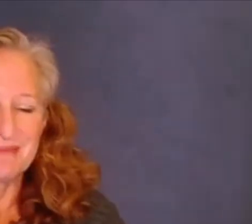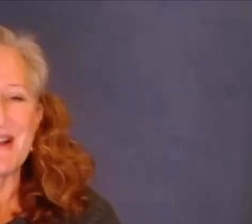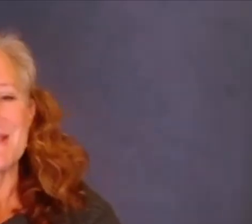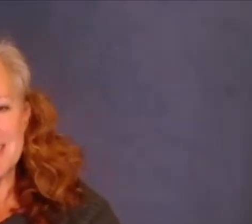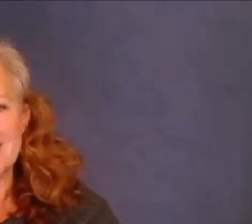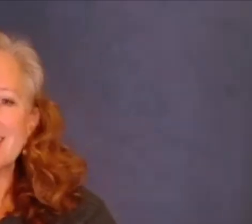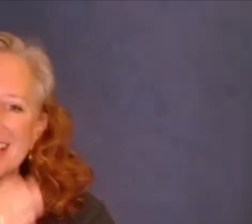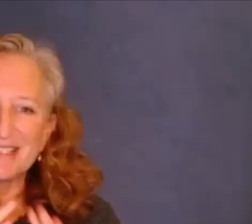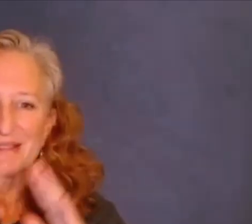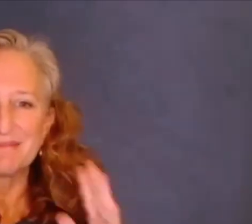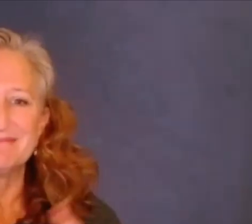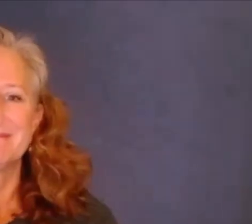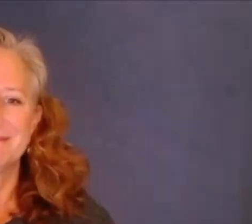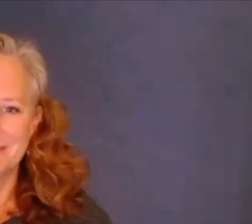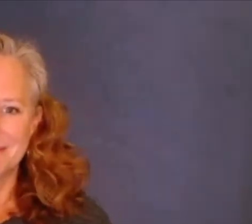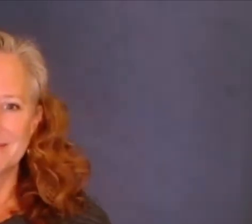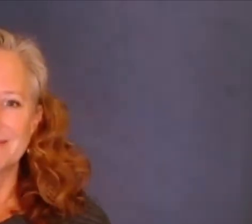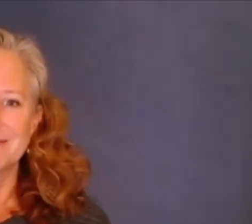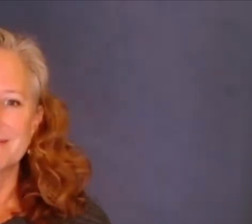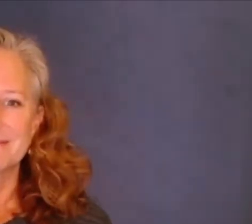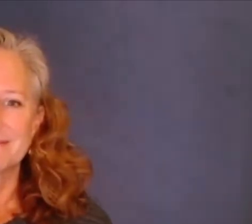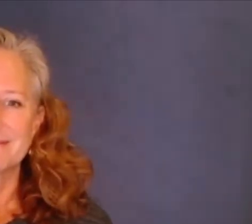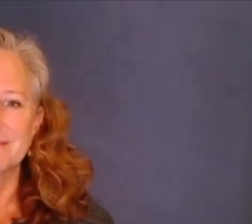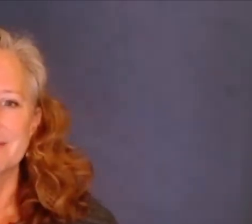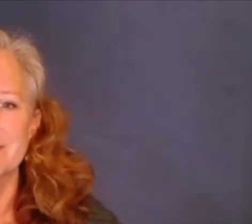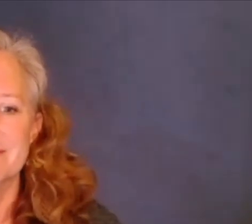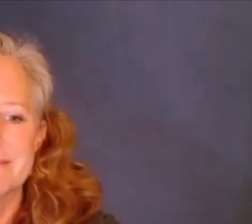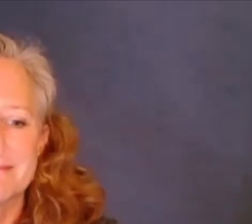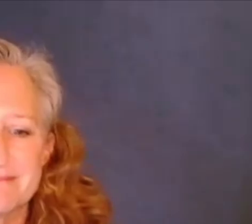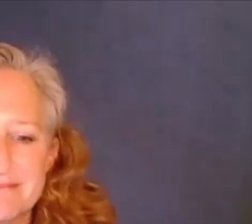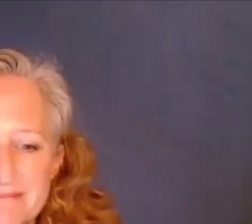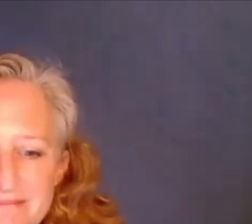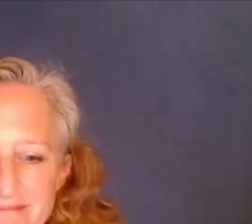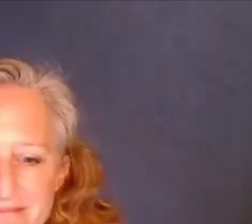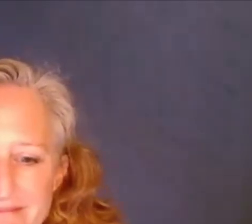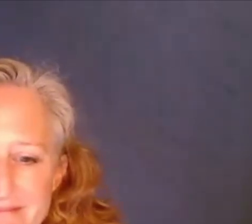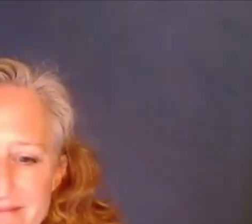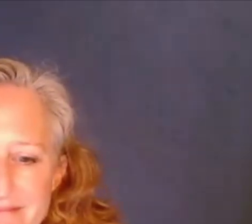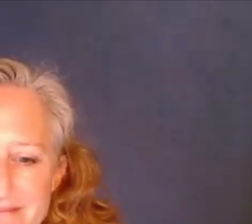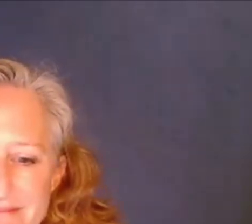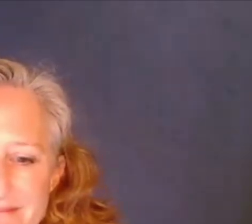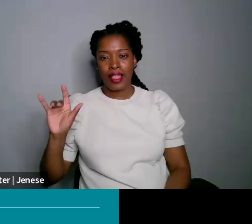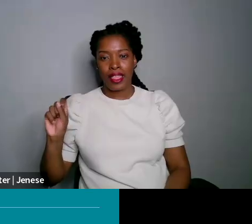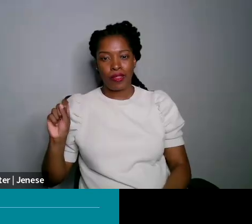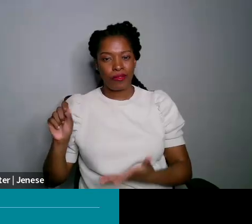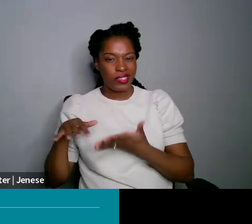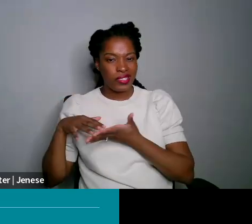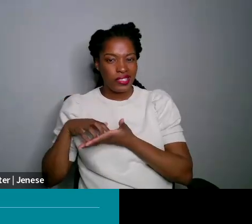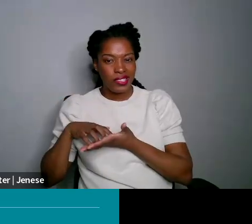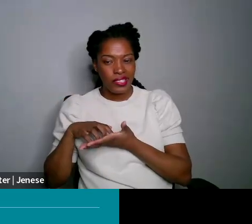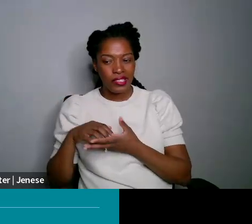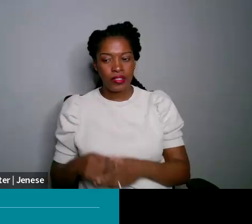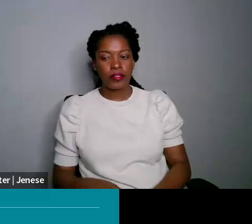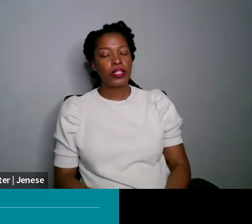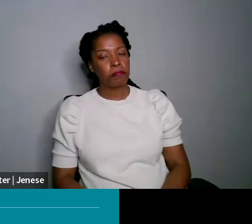skills? Hmm, great question. I think even if it's something